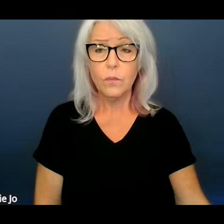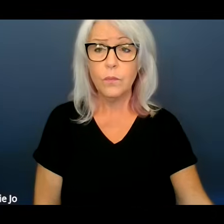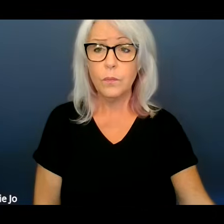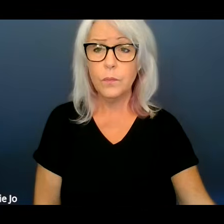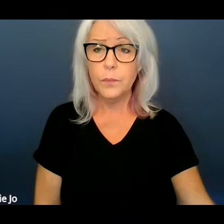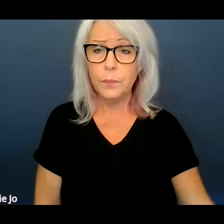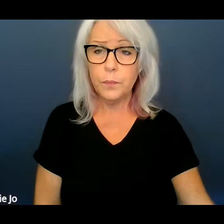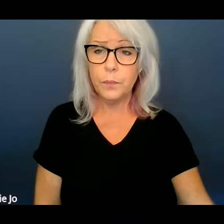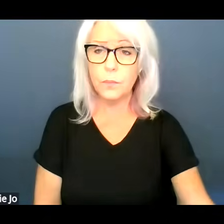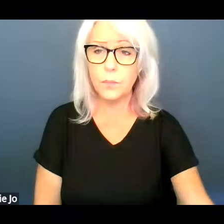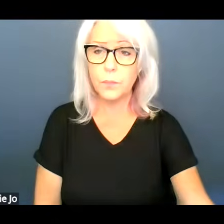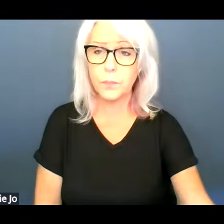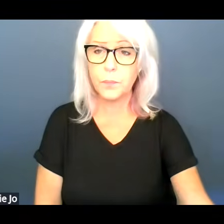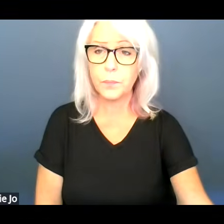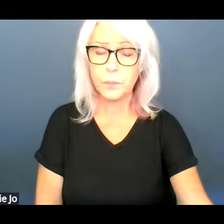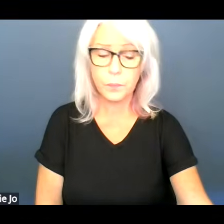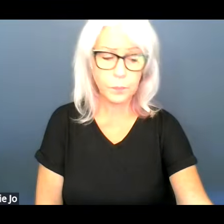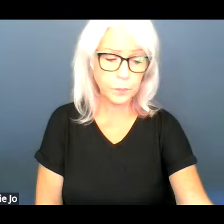I don't have